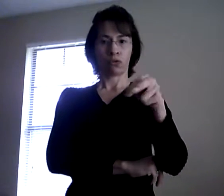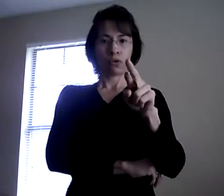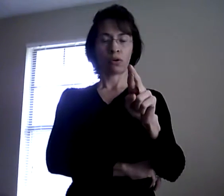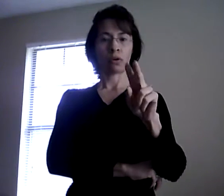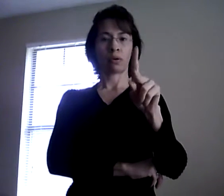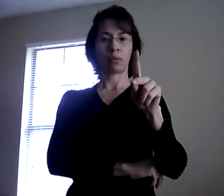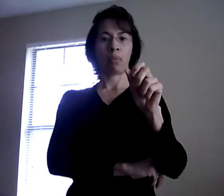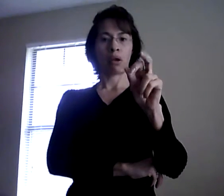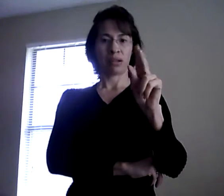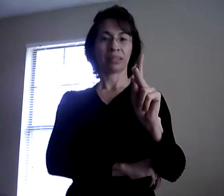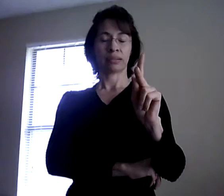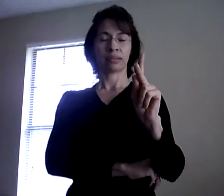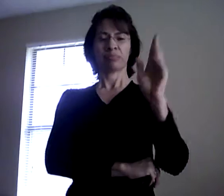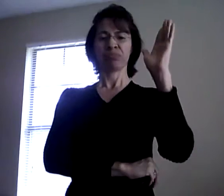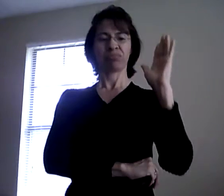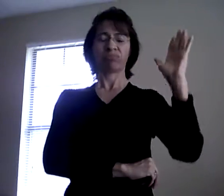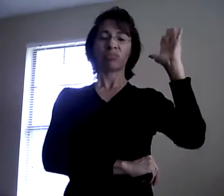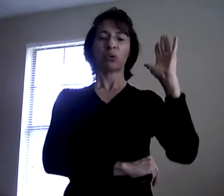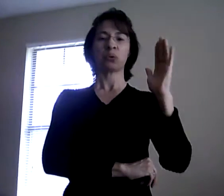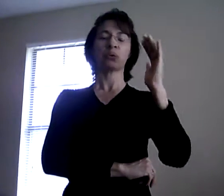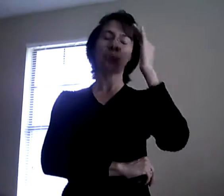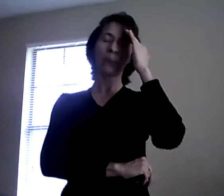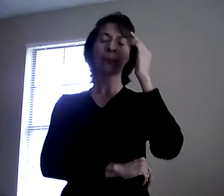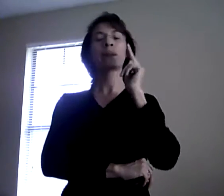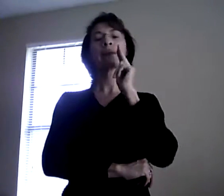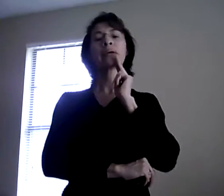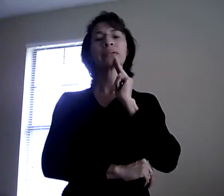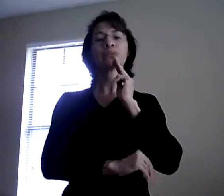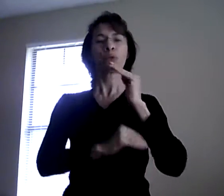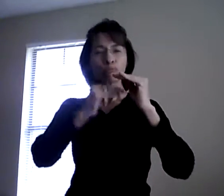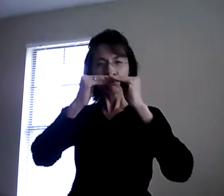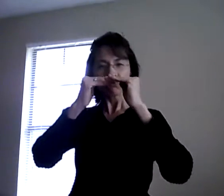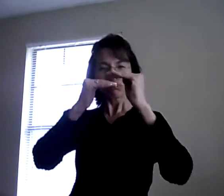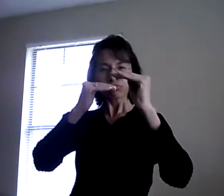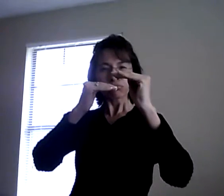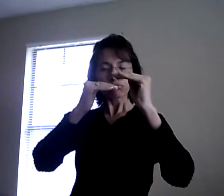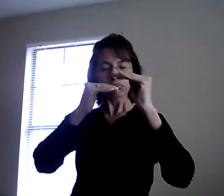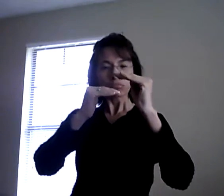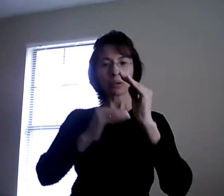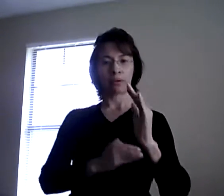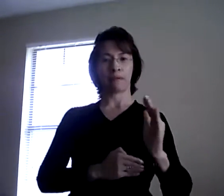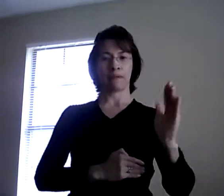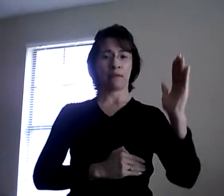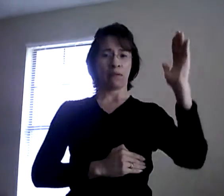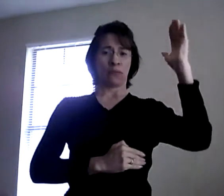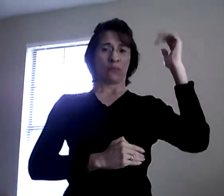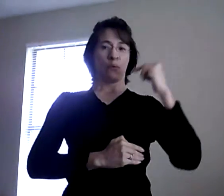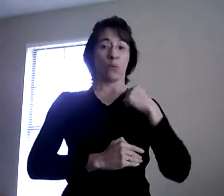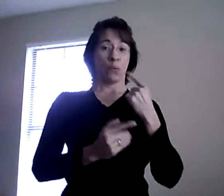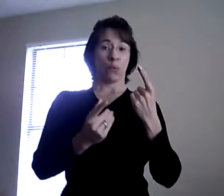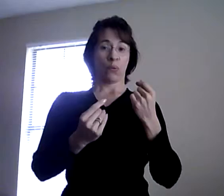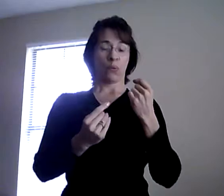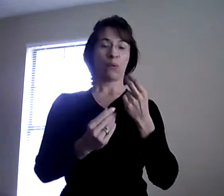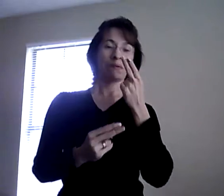built it because Houston is really flat, but and we would roll down the side of the hill. That was always fun to do.